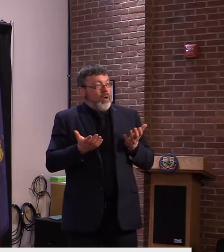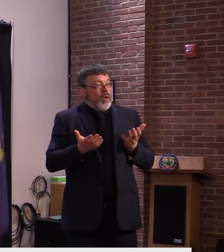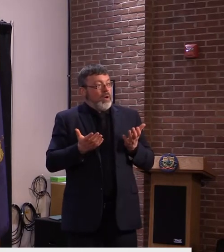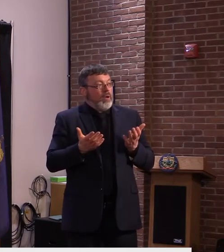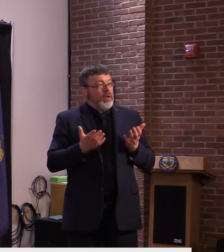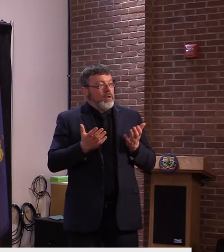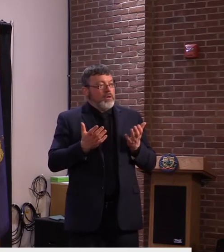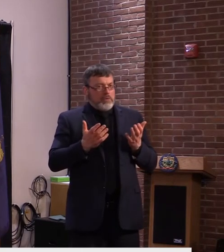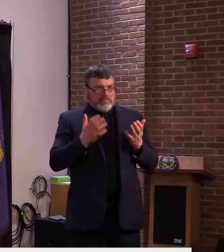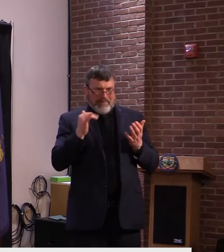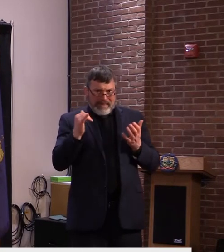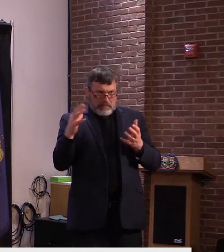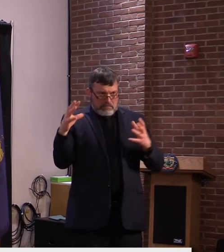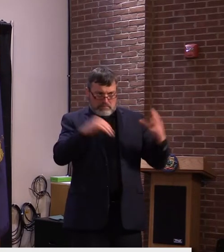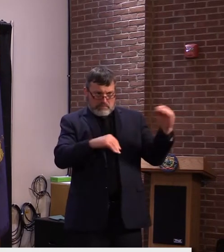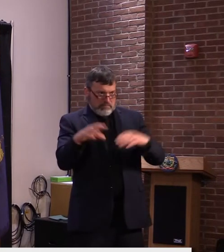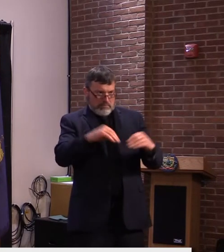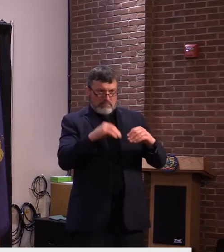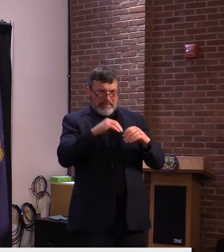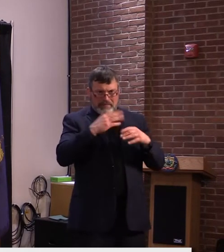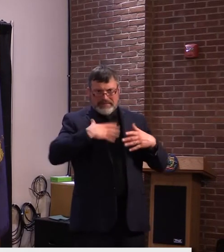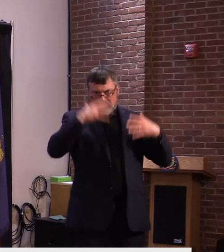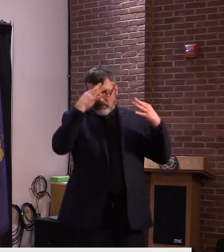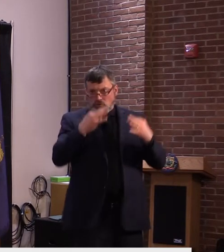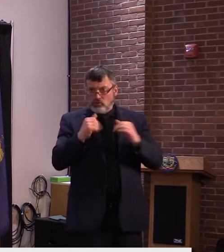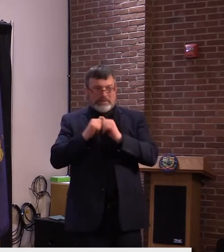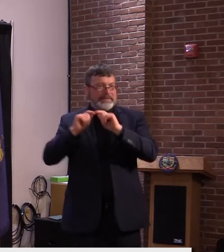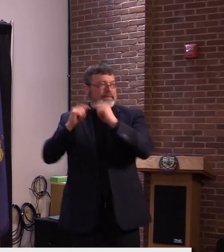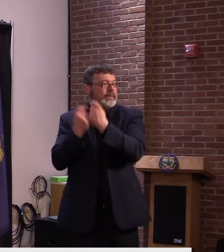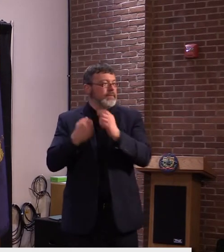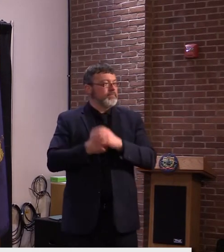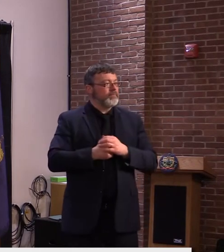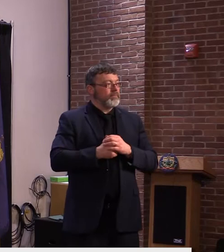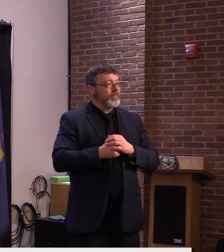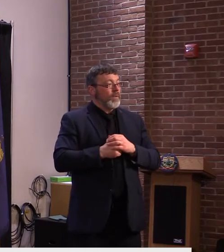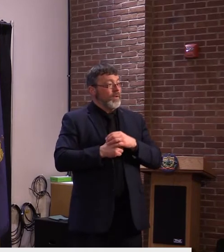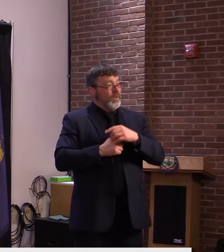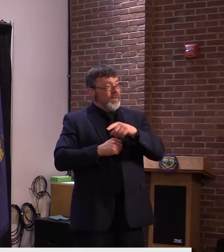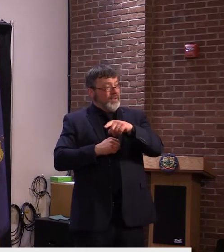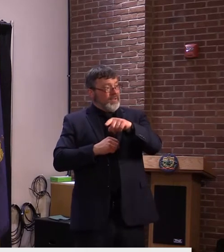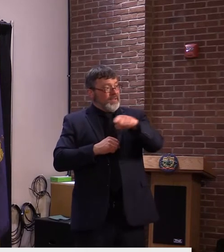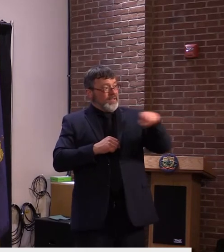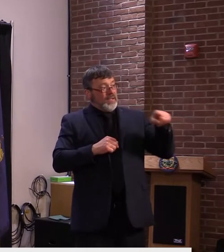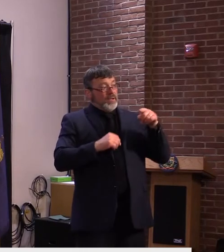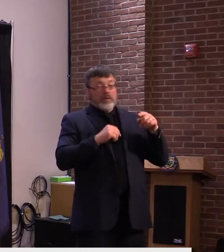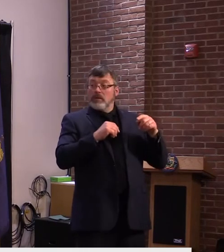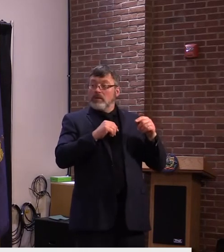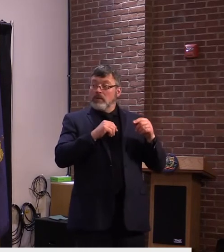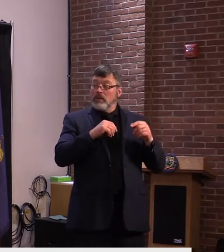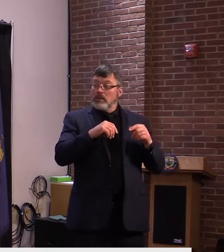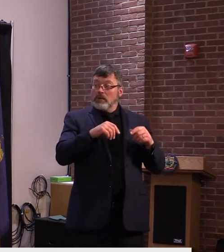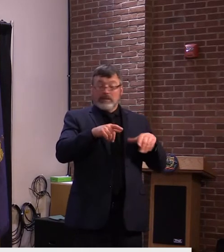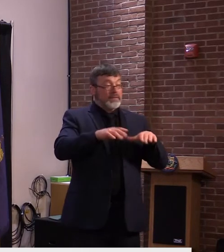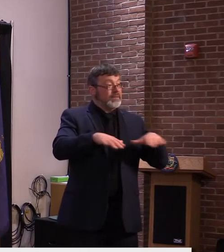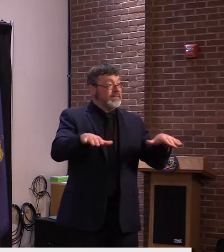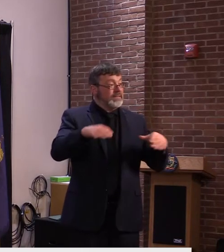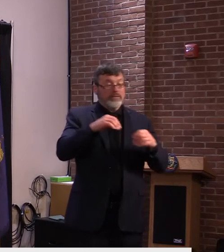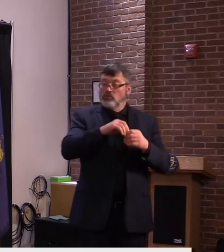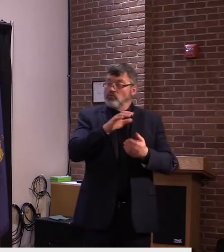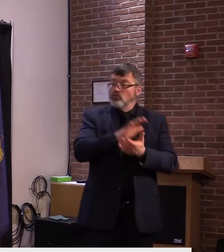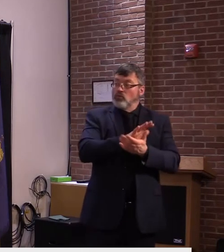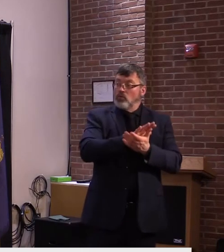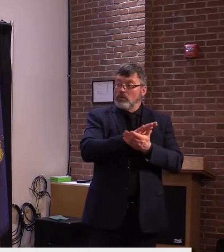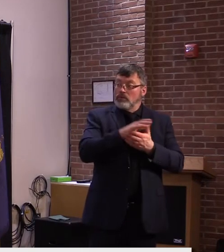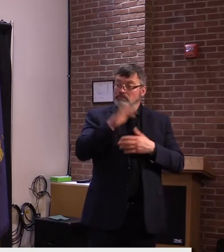if we're telling kids it's okay to go into settings without masks, then we'd